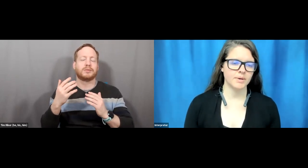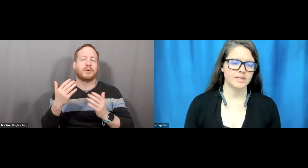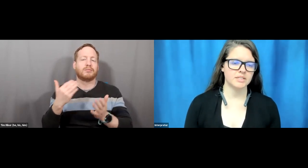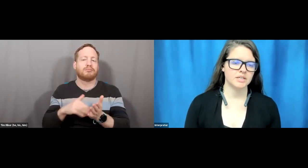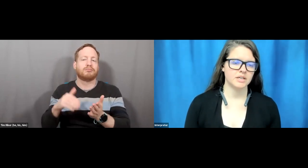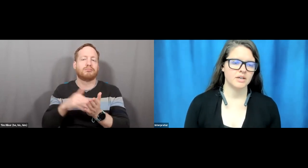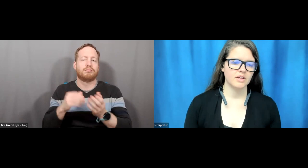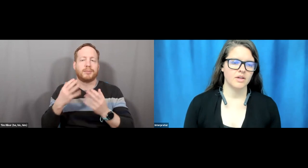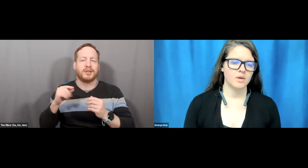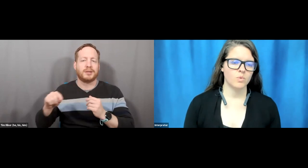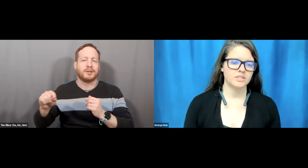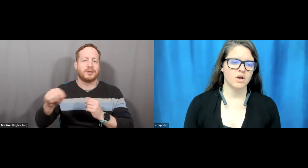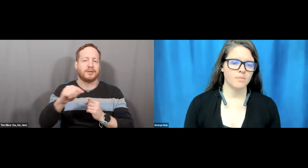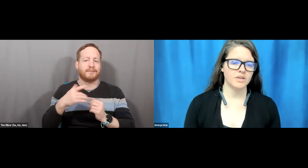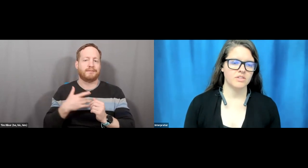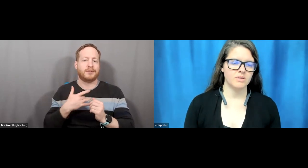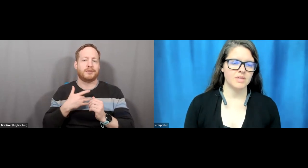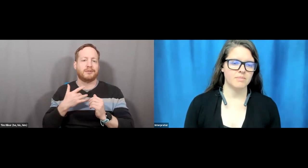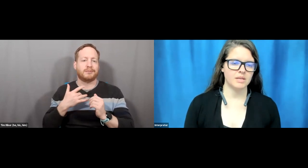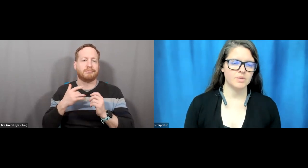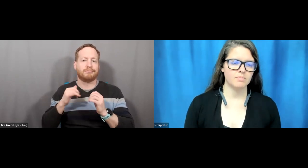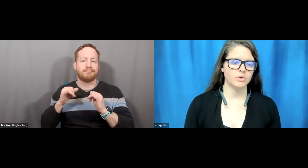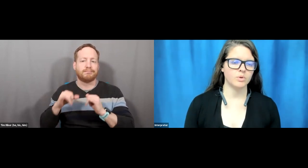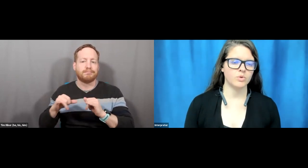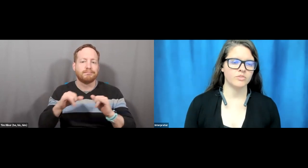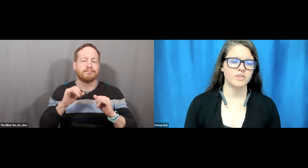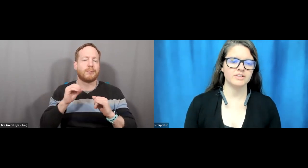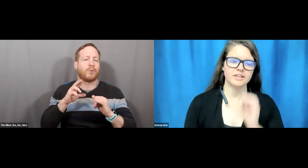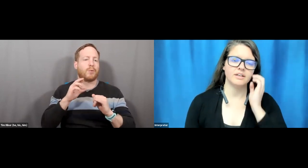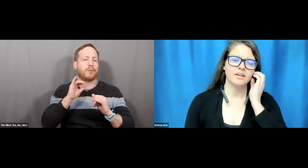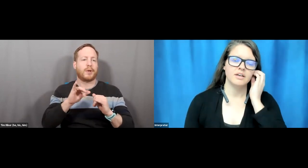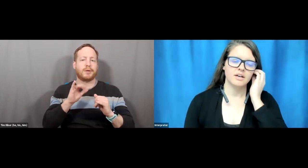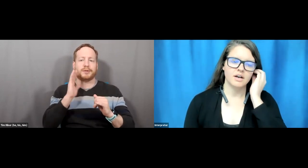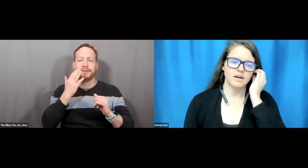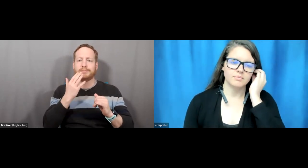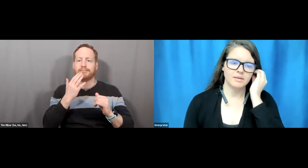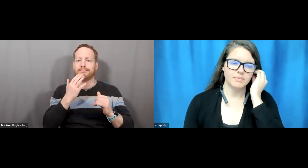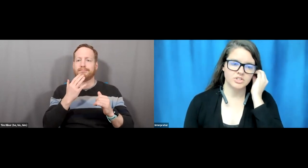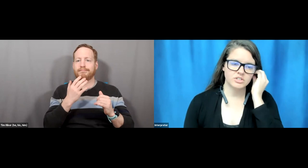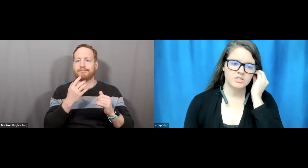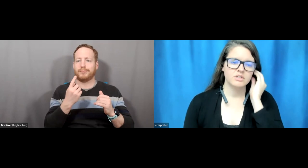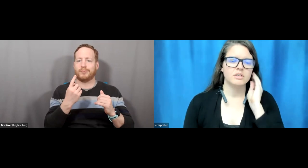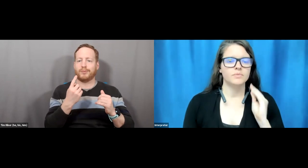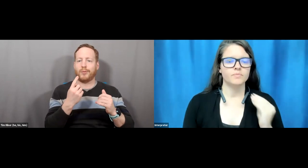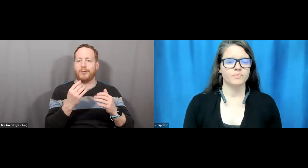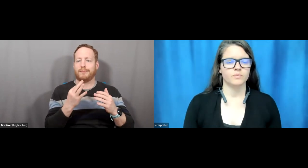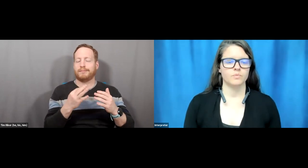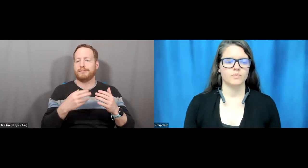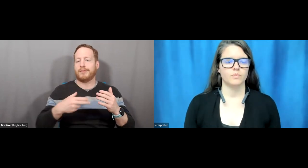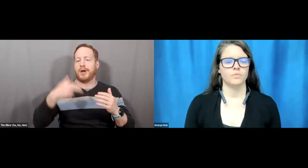but it was a common theme that many people were feeling and mentioned.